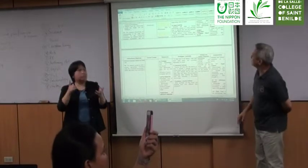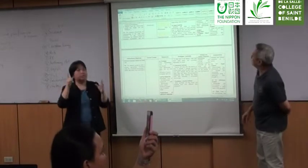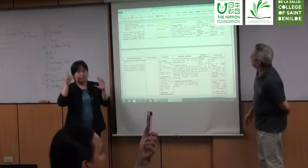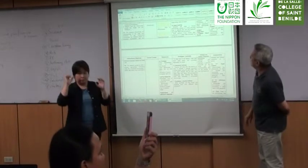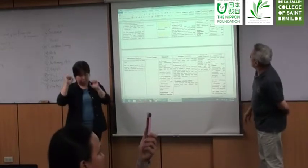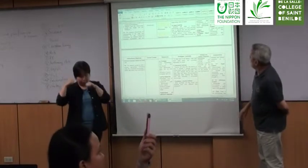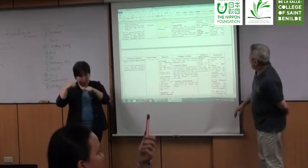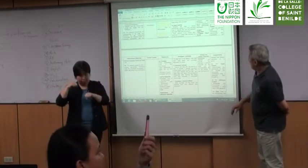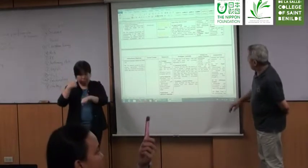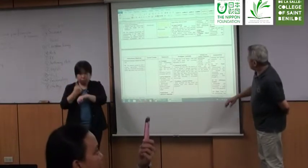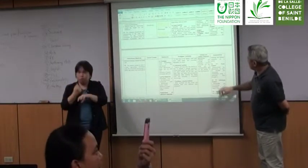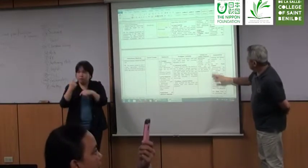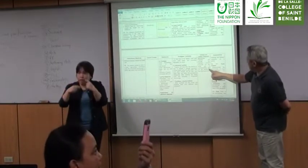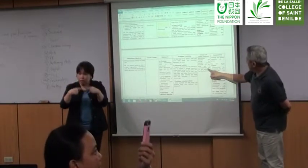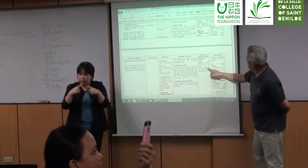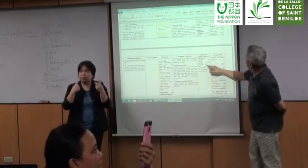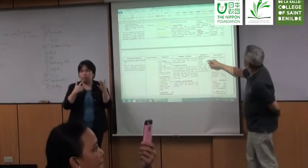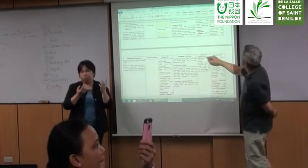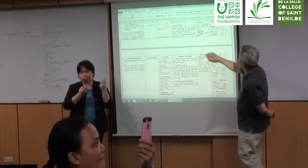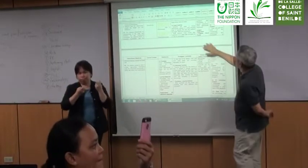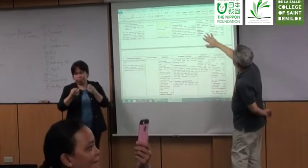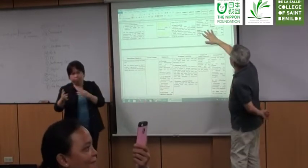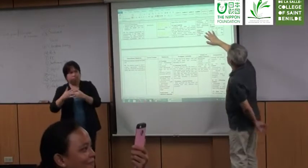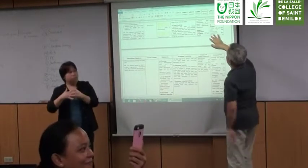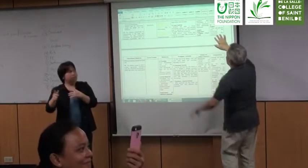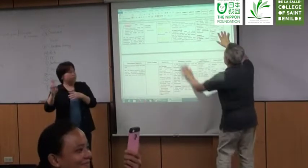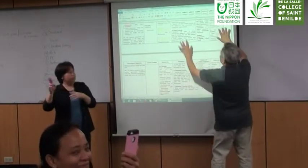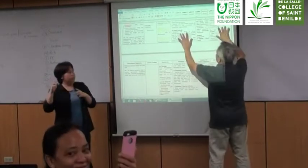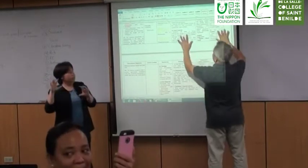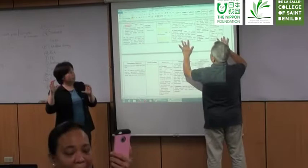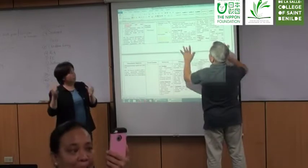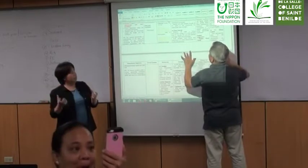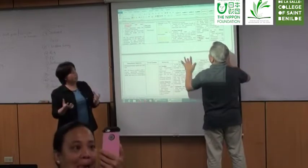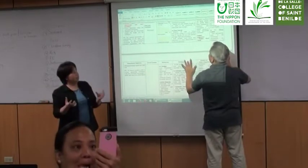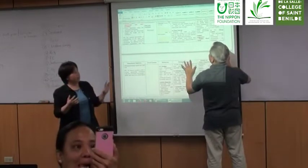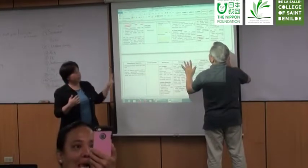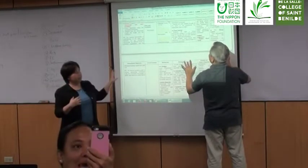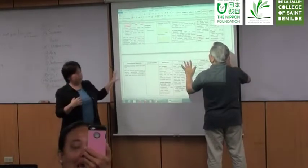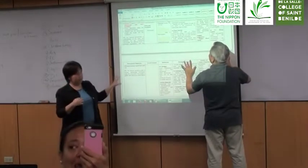lesson. So that will be number 3. Number 4.